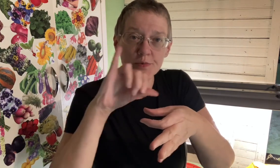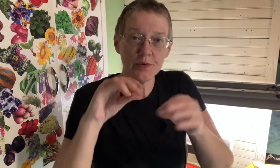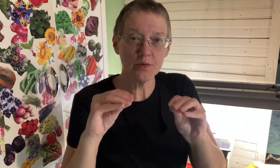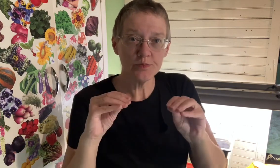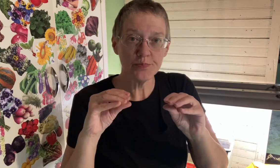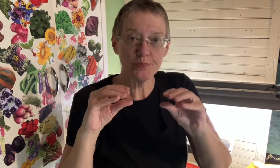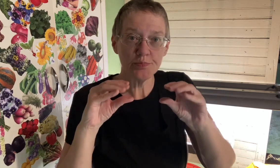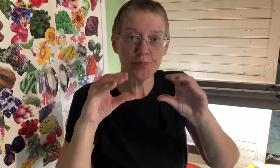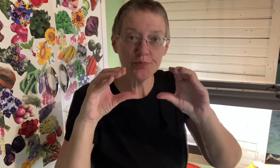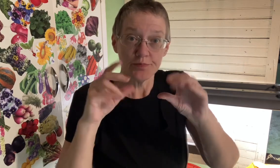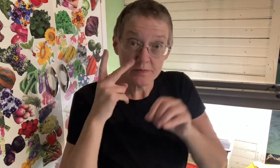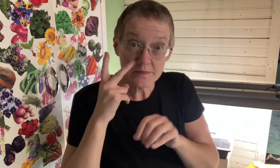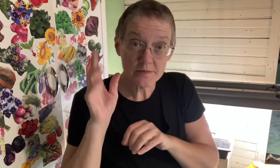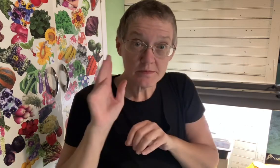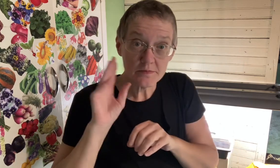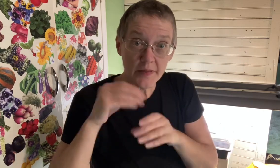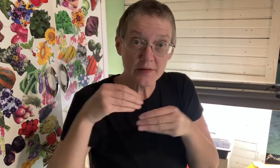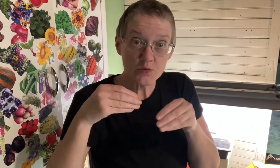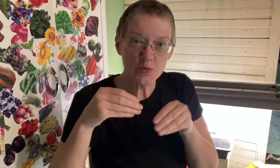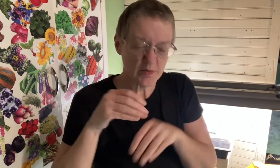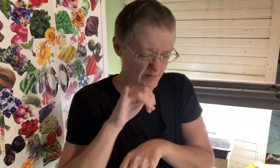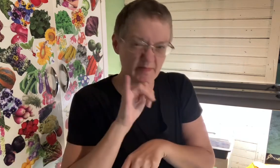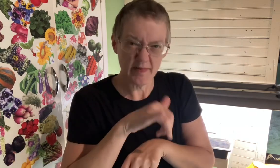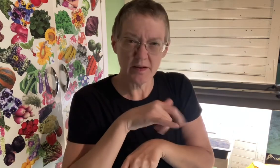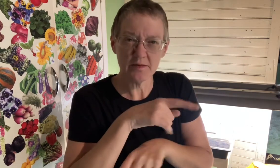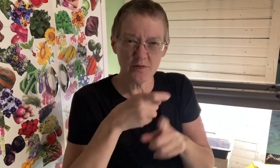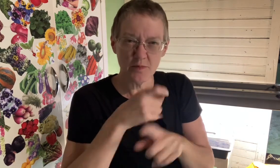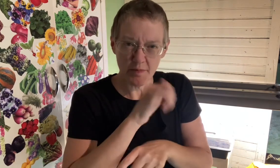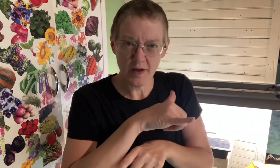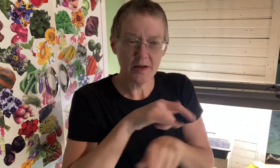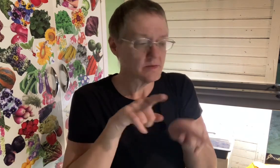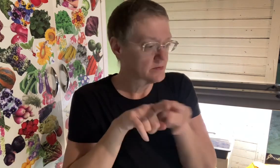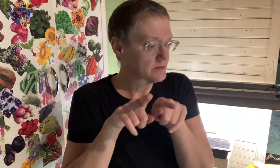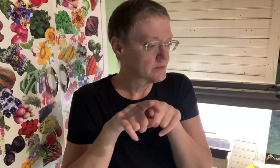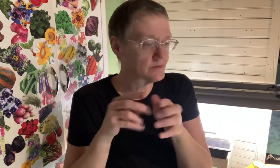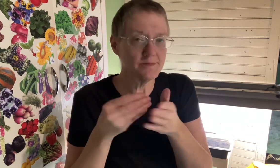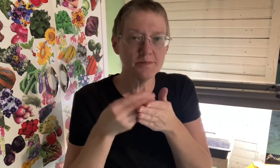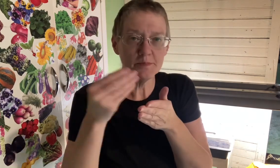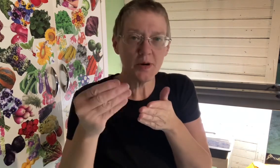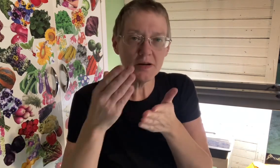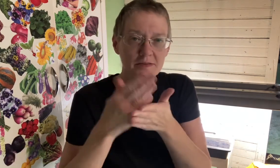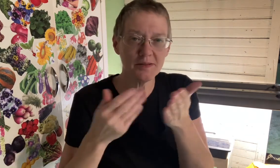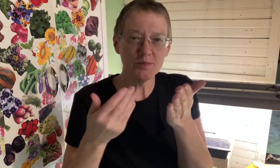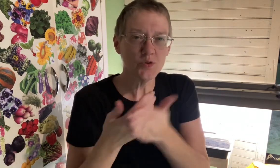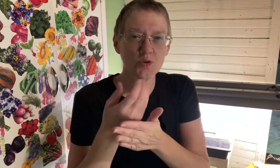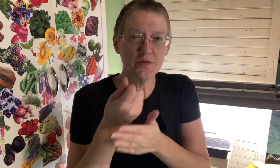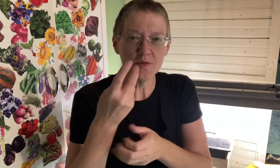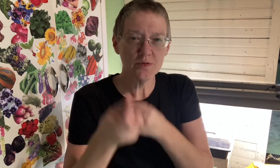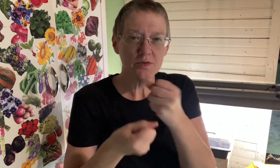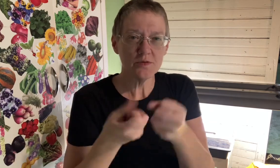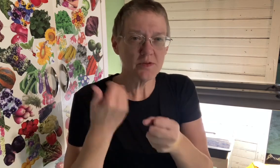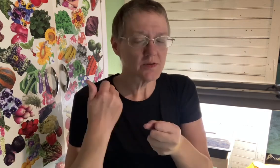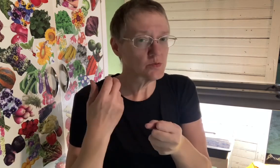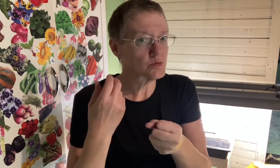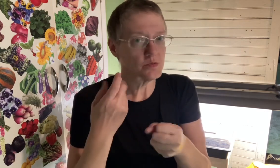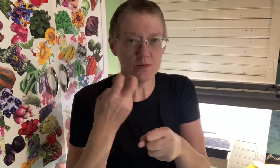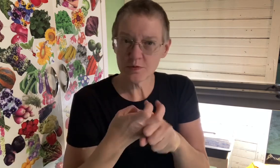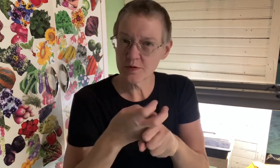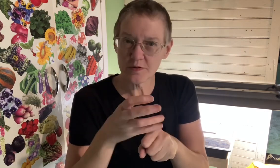add water and they expand. Have you seen those before? That's what that's from. And then I have some new ones that I bought a few years ago,